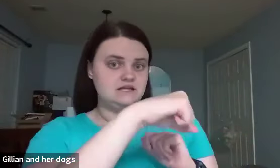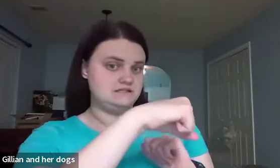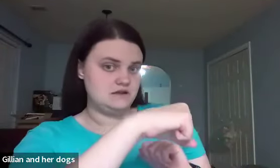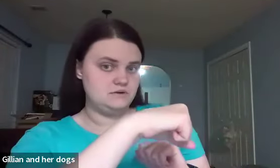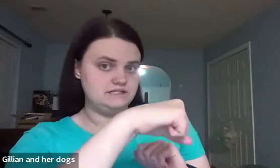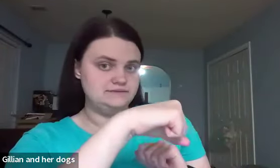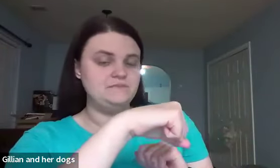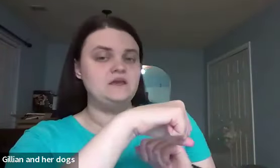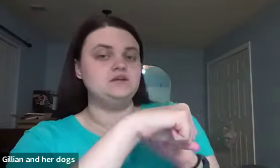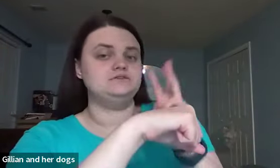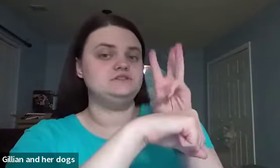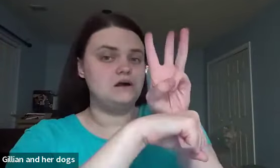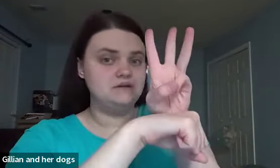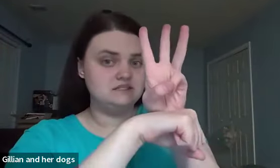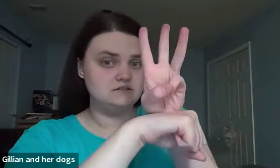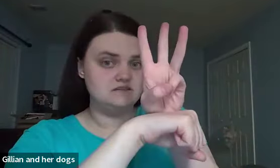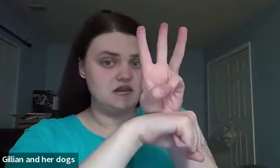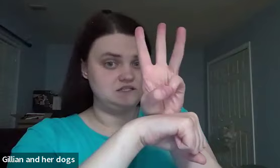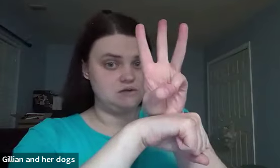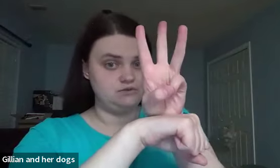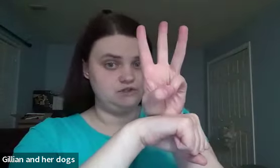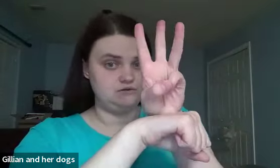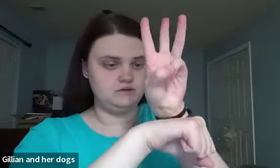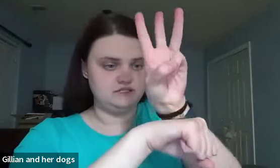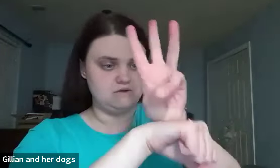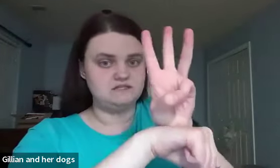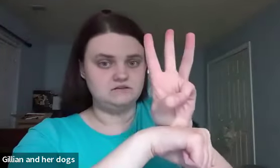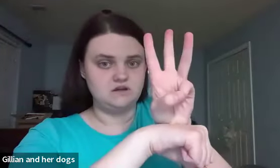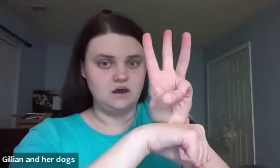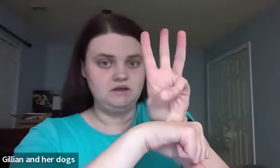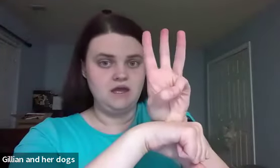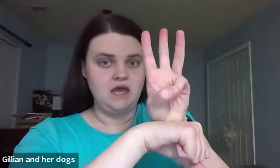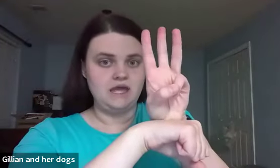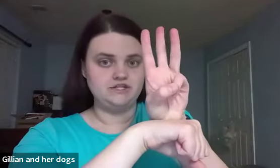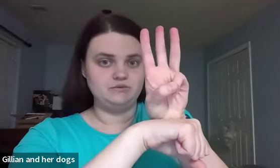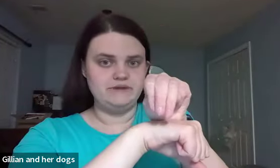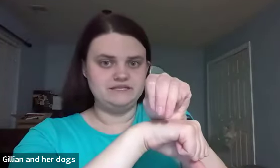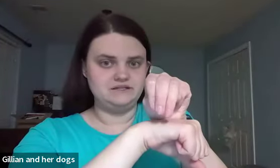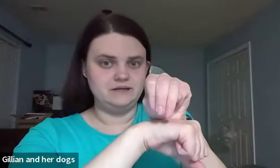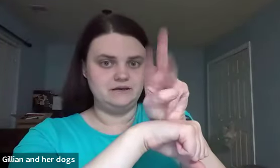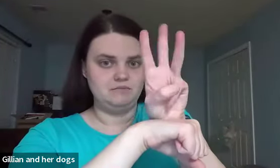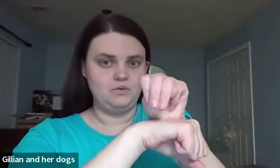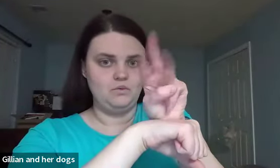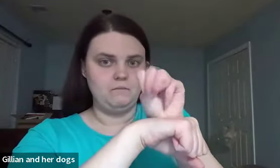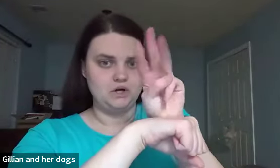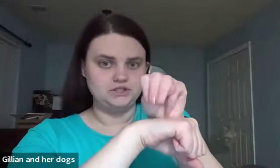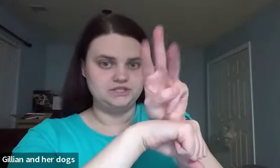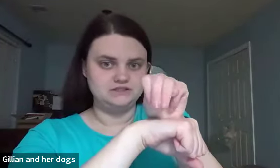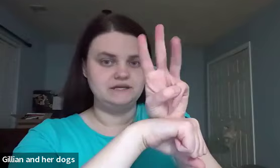and it's sideways. Your dominant starts in that W and it's resting on top, and you bend it to an M, Walmart. And